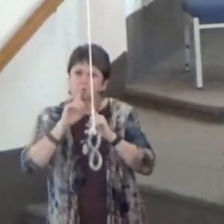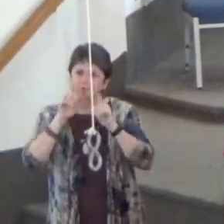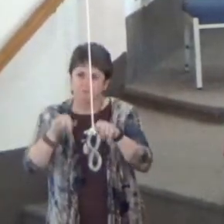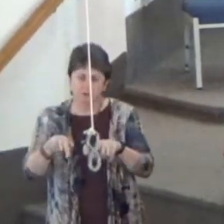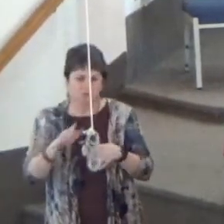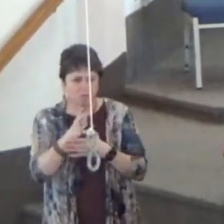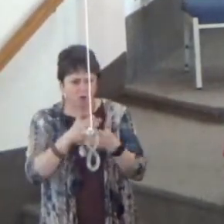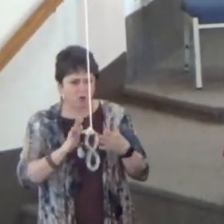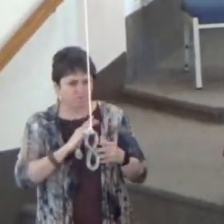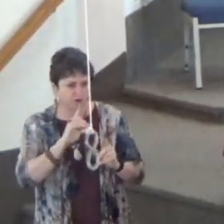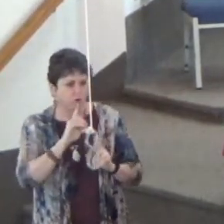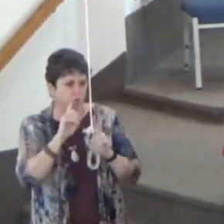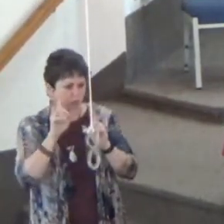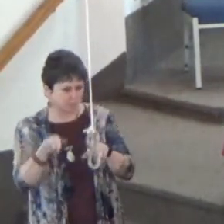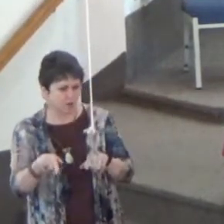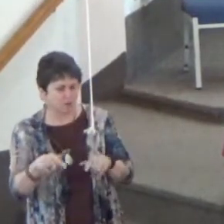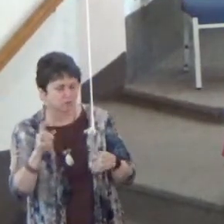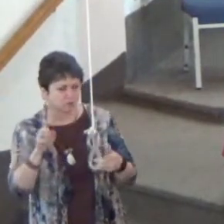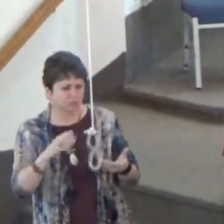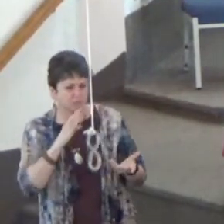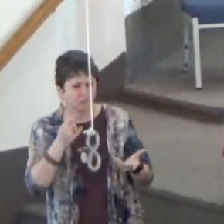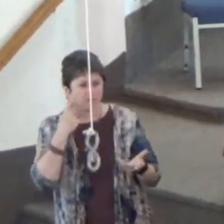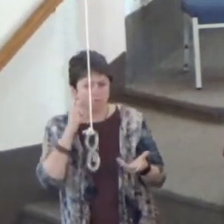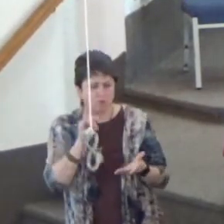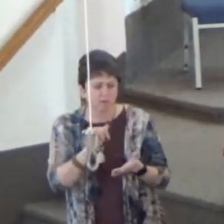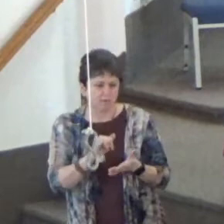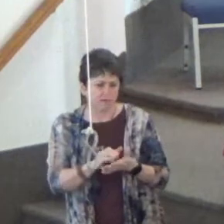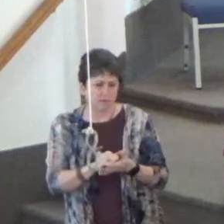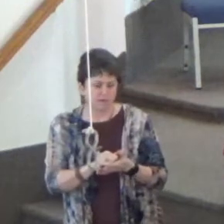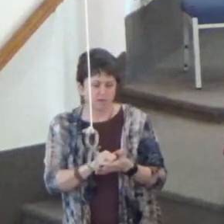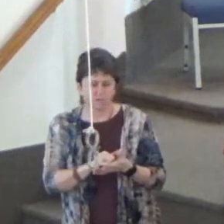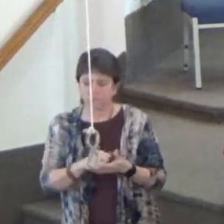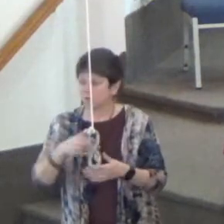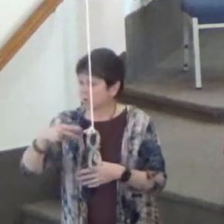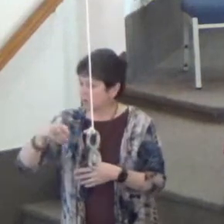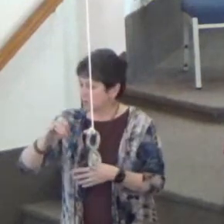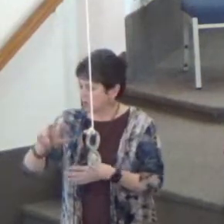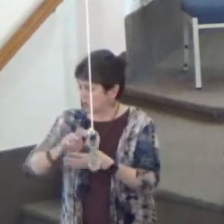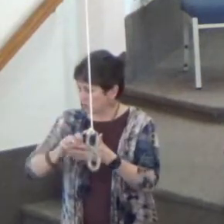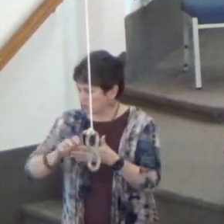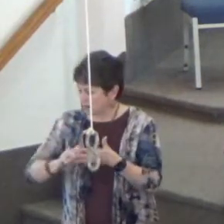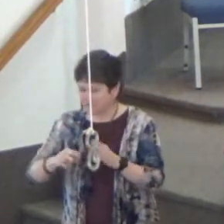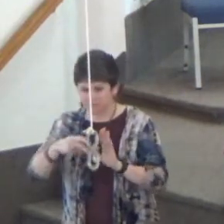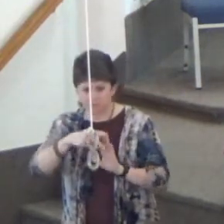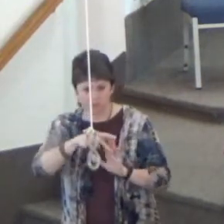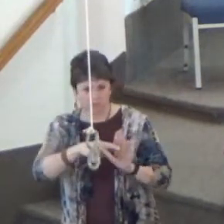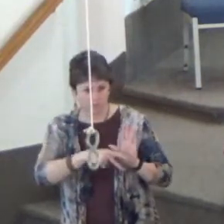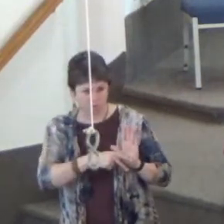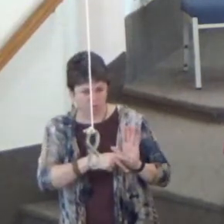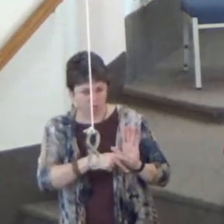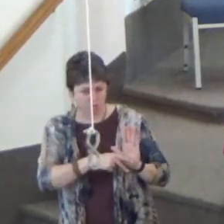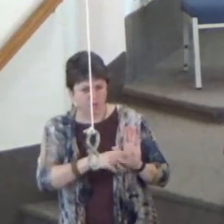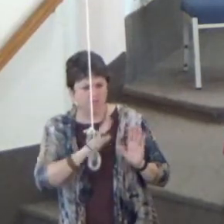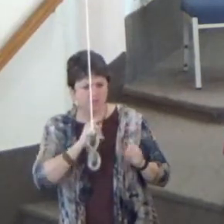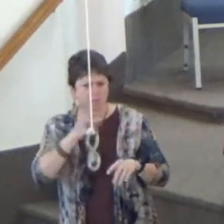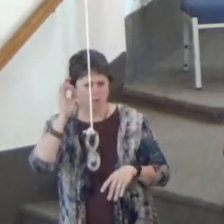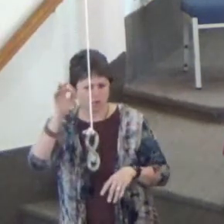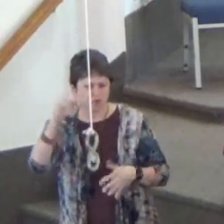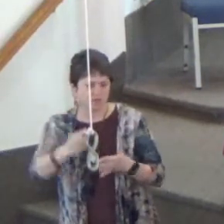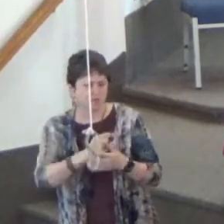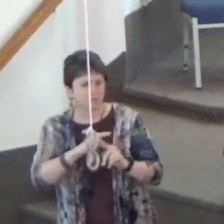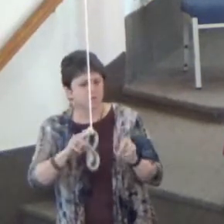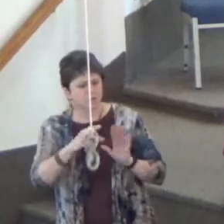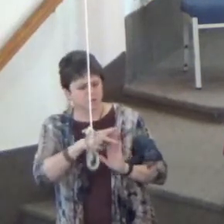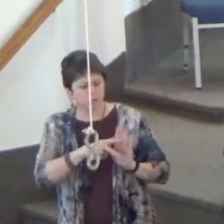least what part of our response, should be to that. Paul writes a principle. He's talking about the preaching of the gospel, but